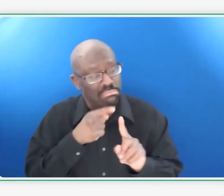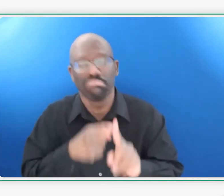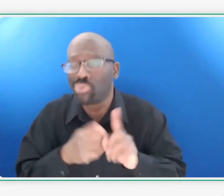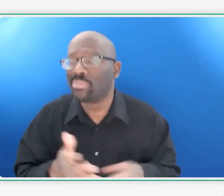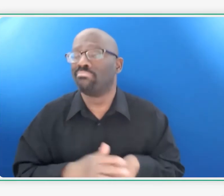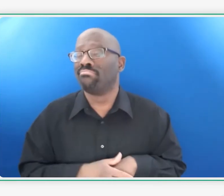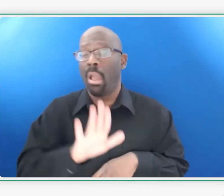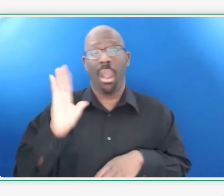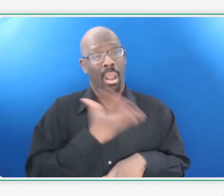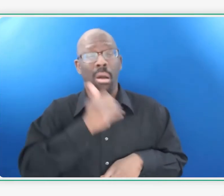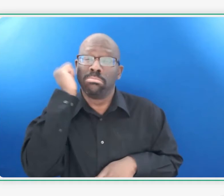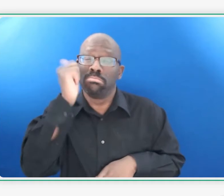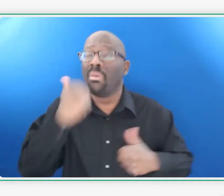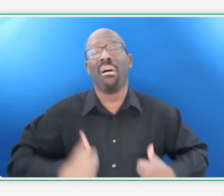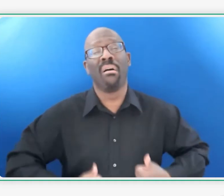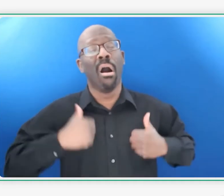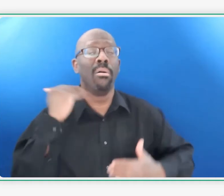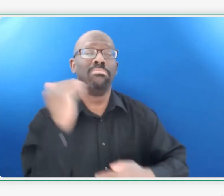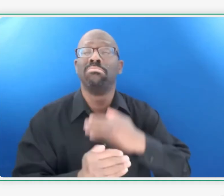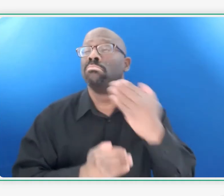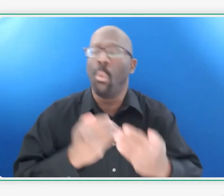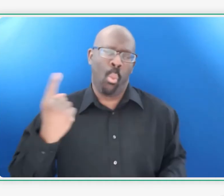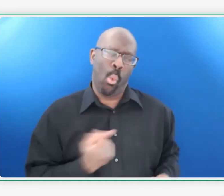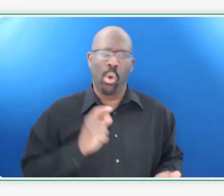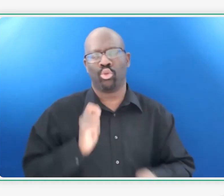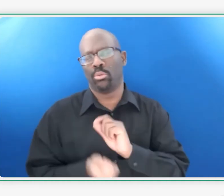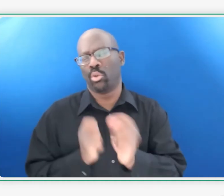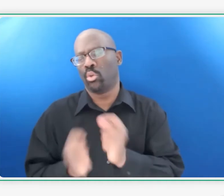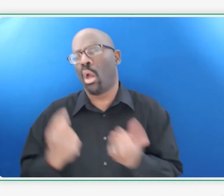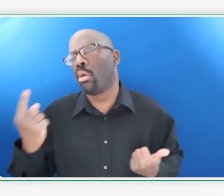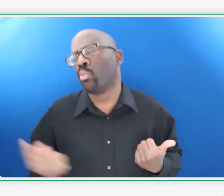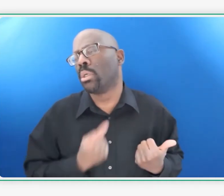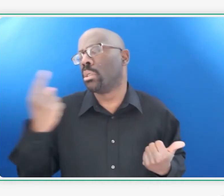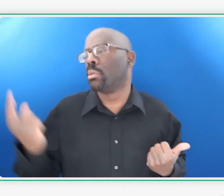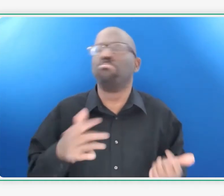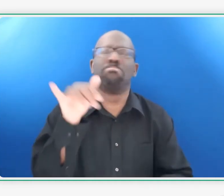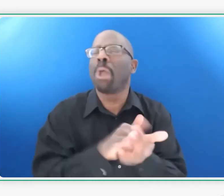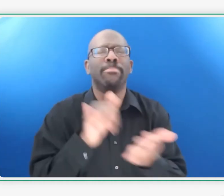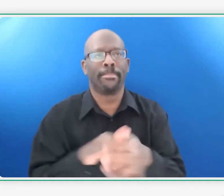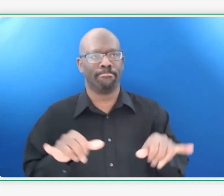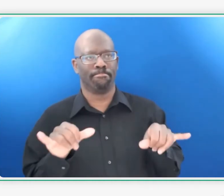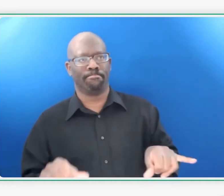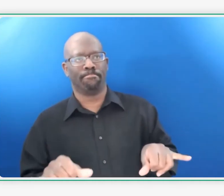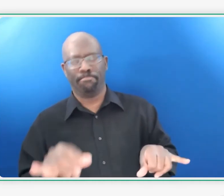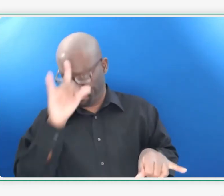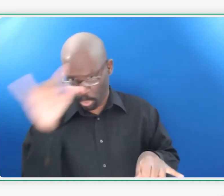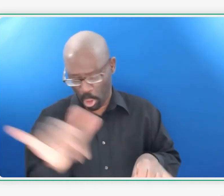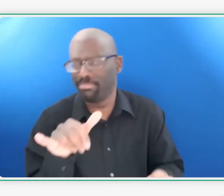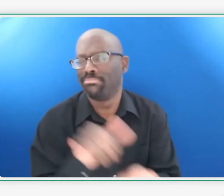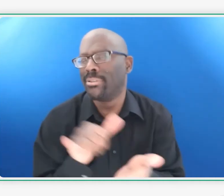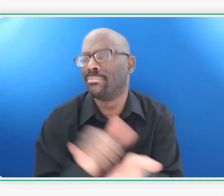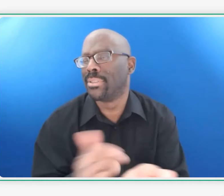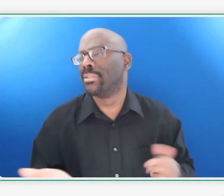are. And so the point of that story is that our lives experience change every